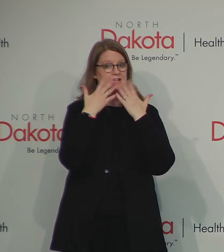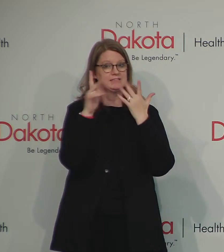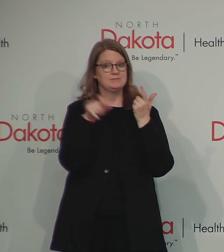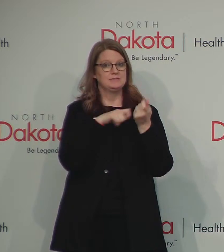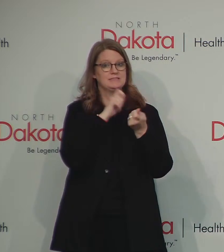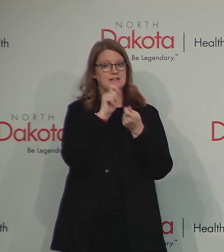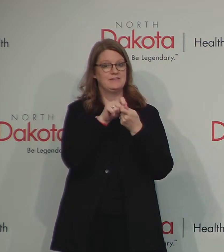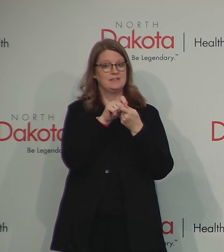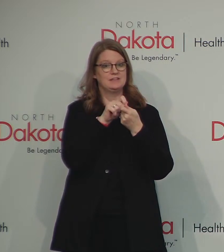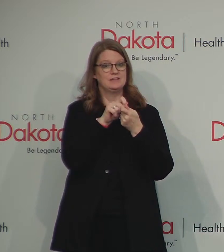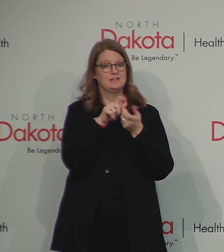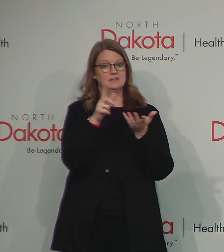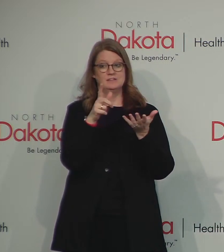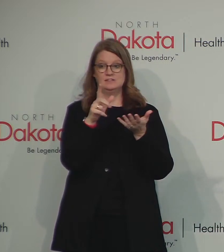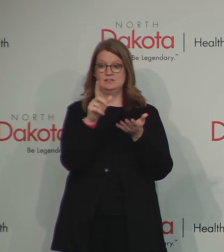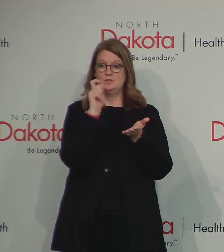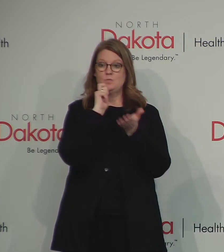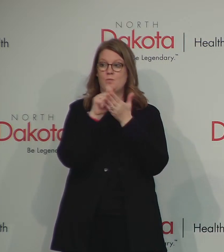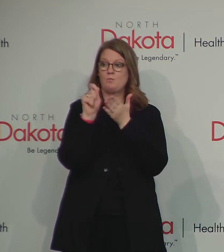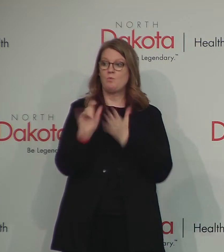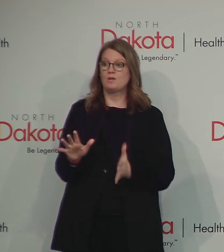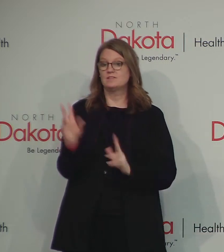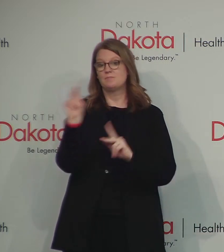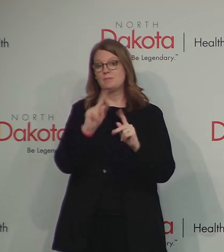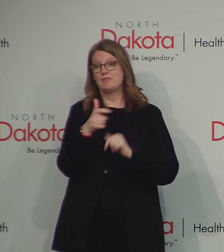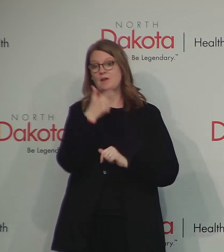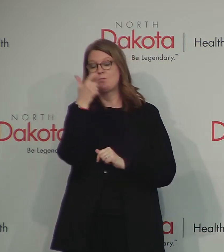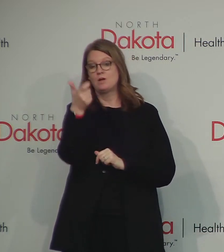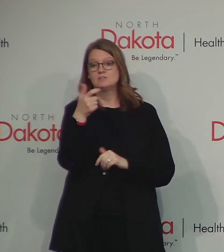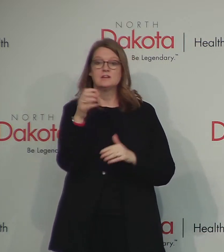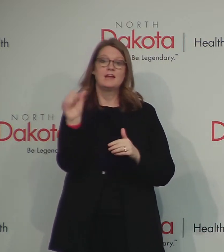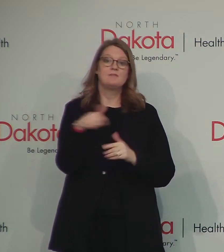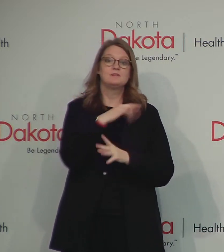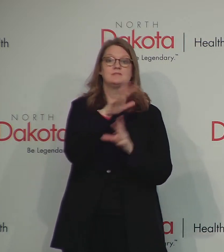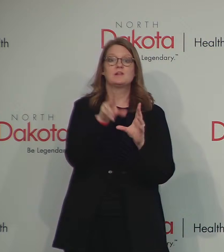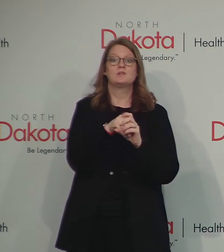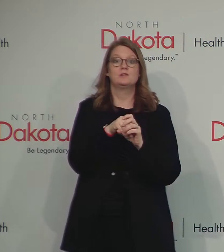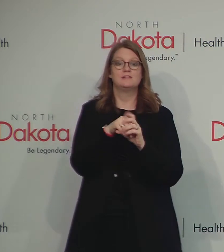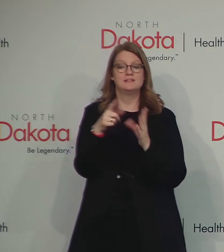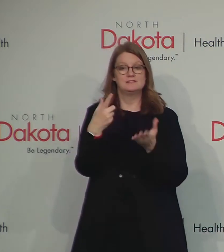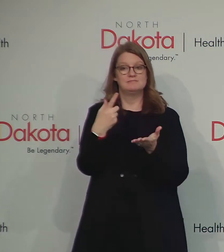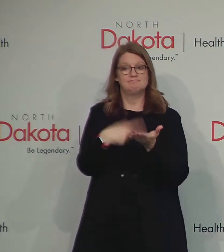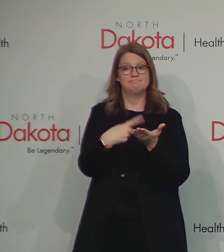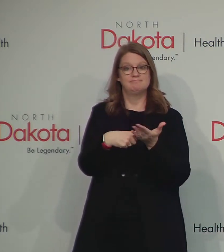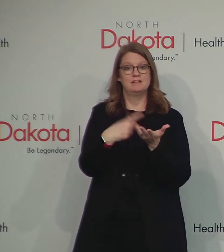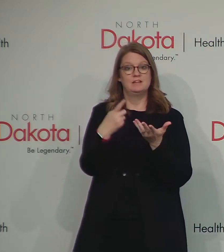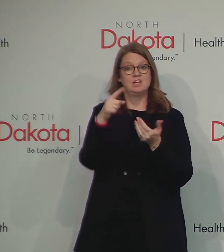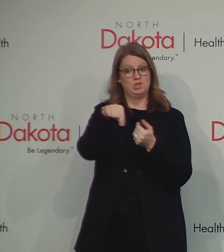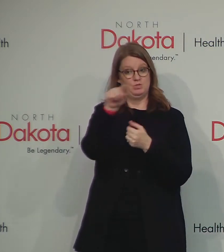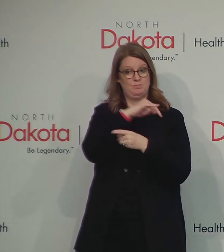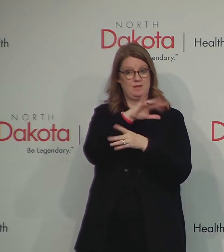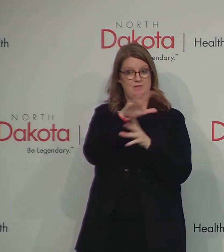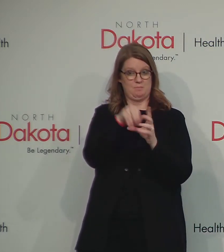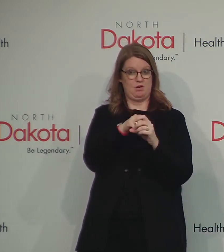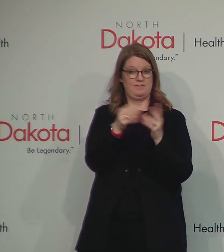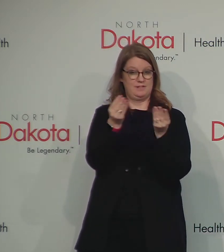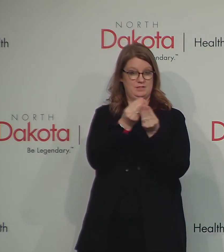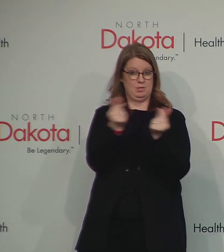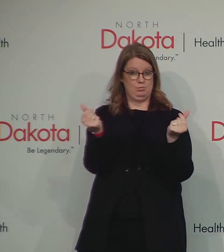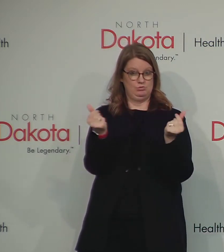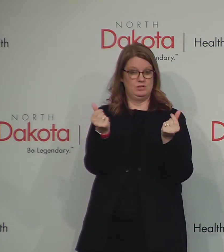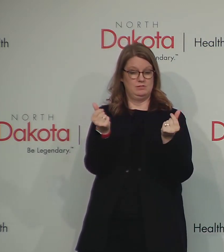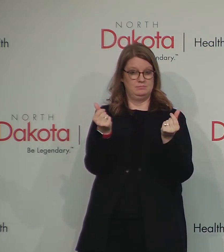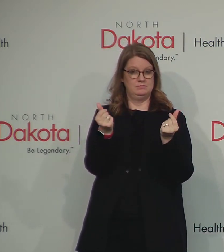to the press corps and all those that are listening in. Everybody that's been a regular part of these briefings has also been part of the solution in